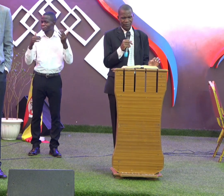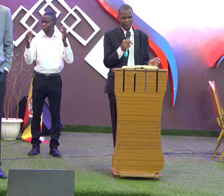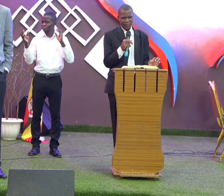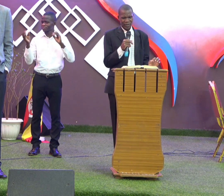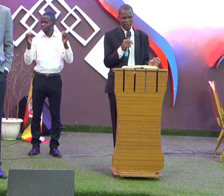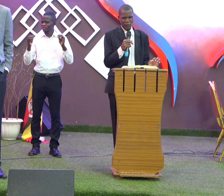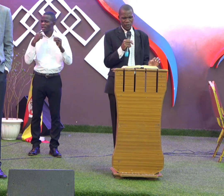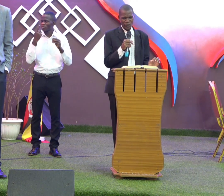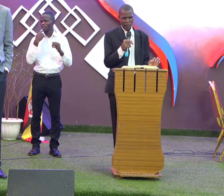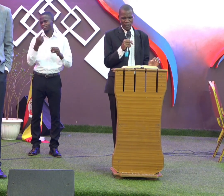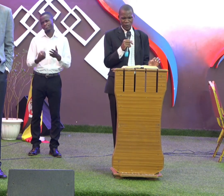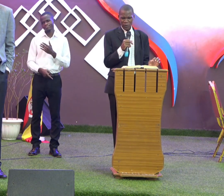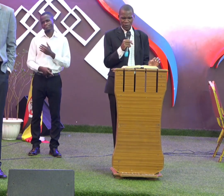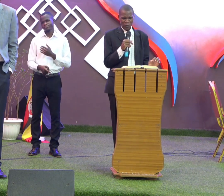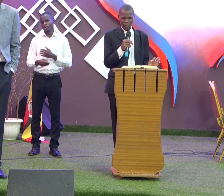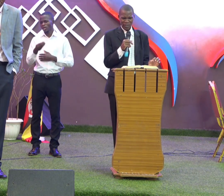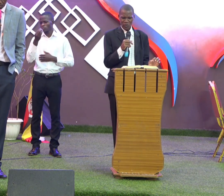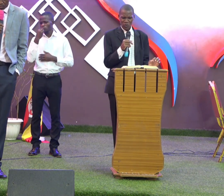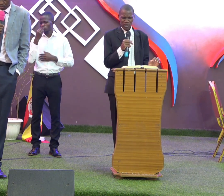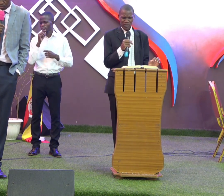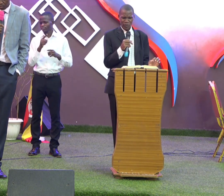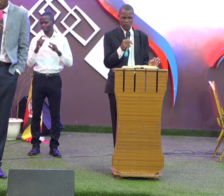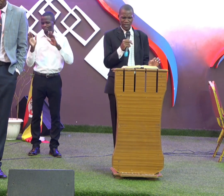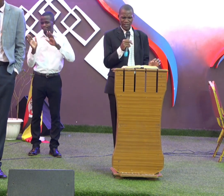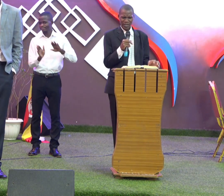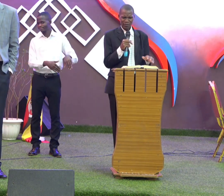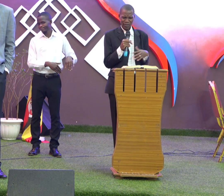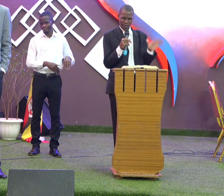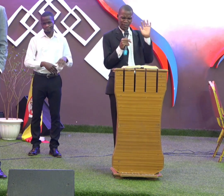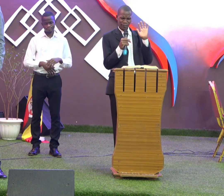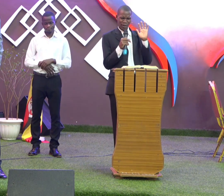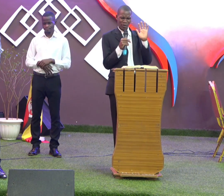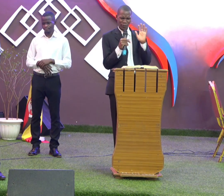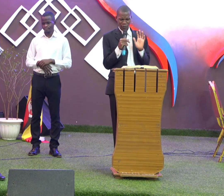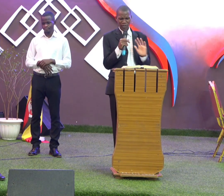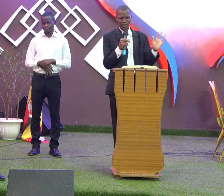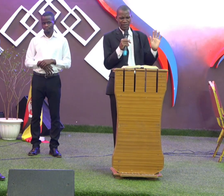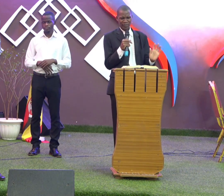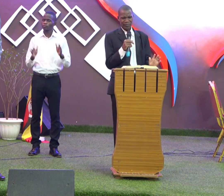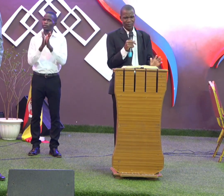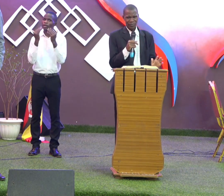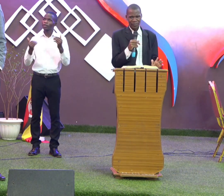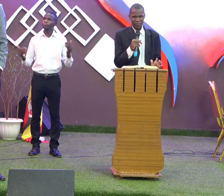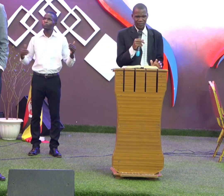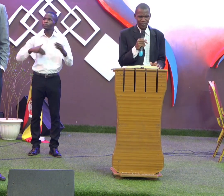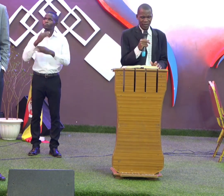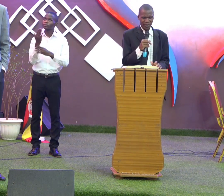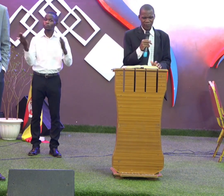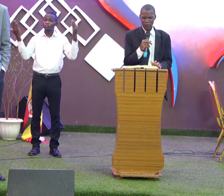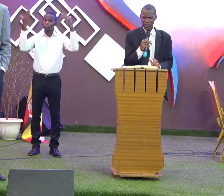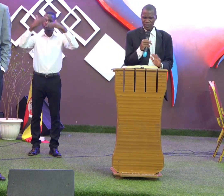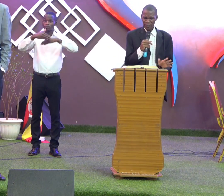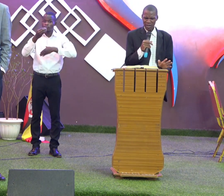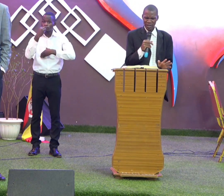The situation I was going through wasn't good, and so I said, I've given up about food here.